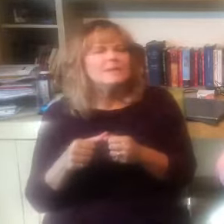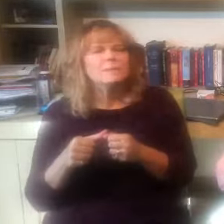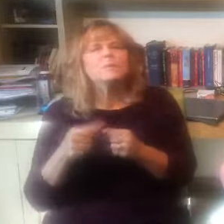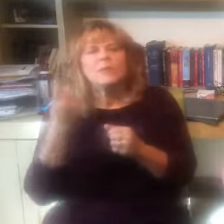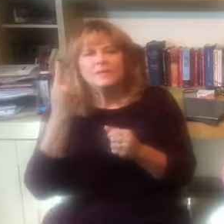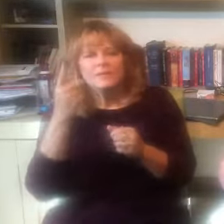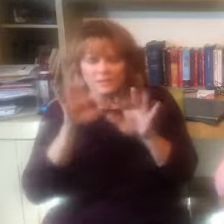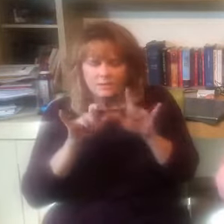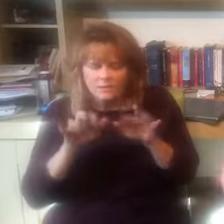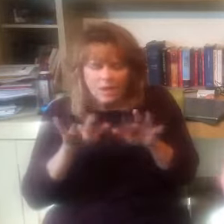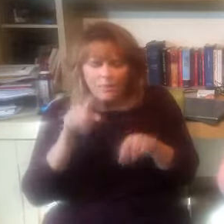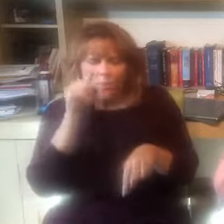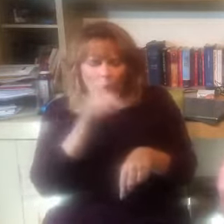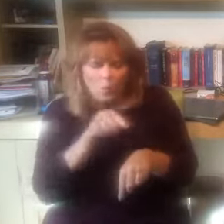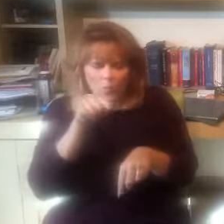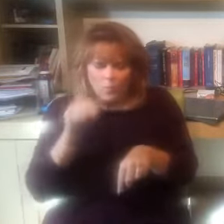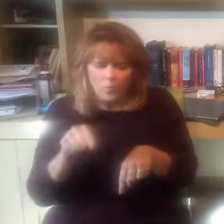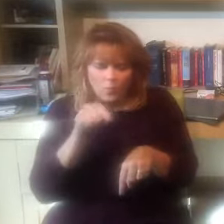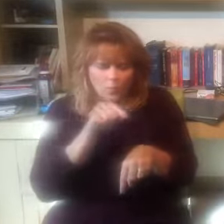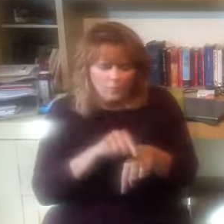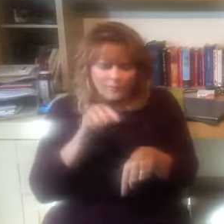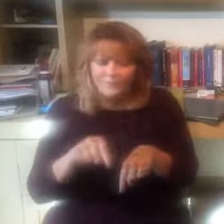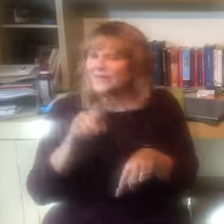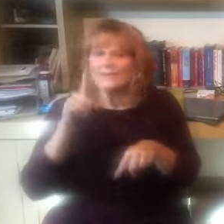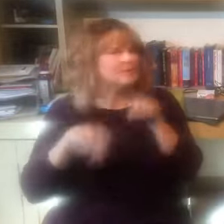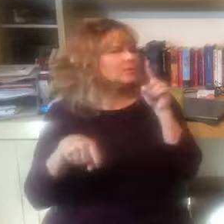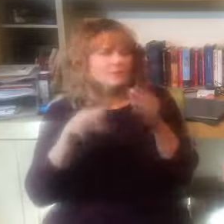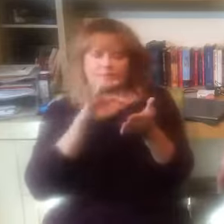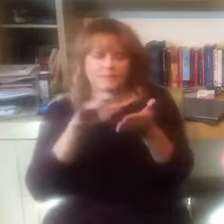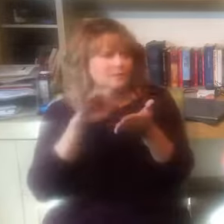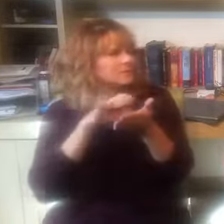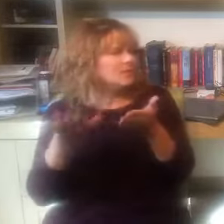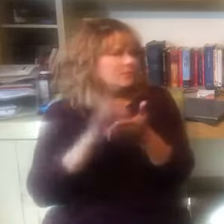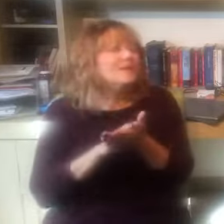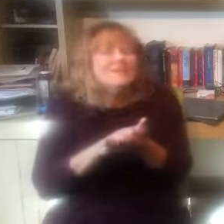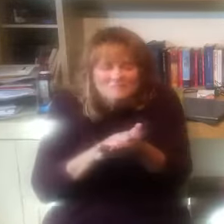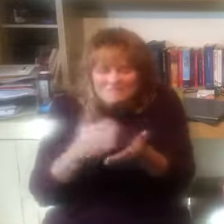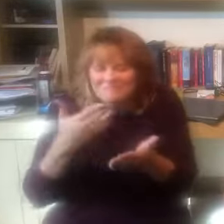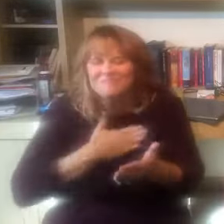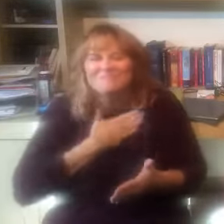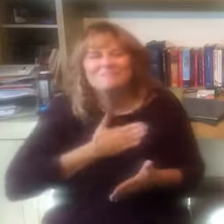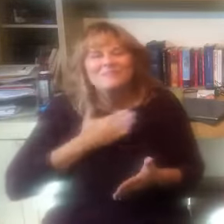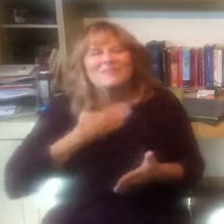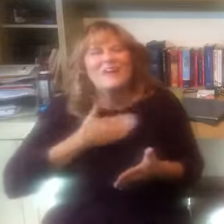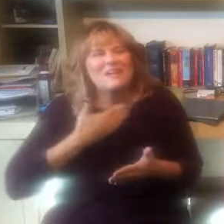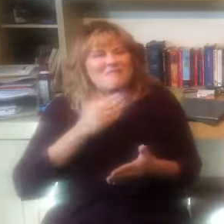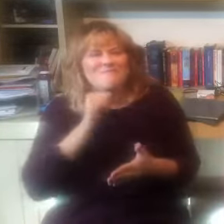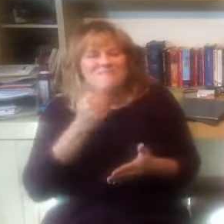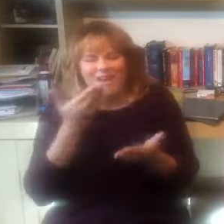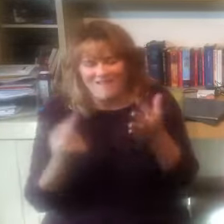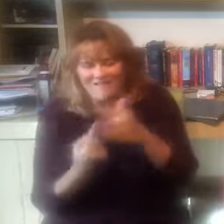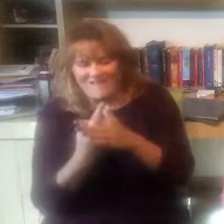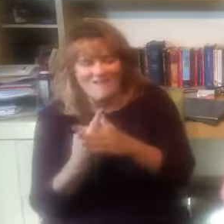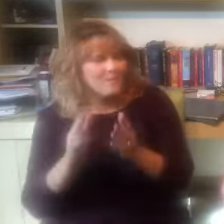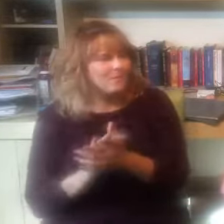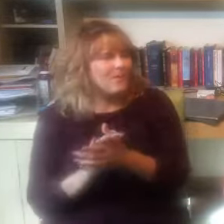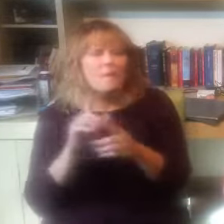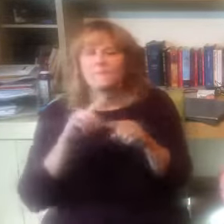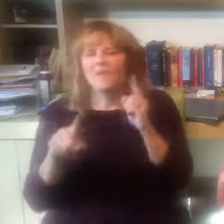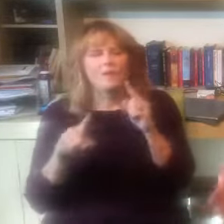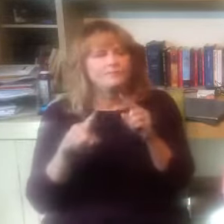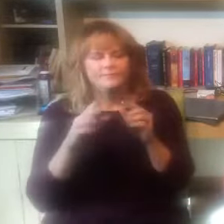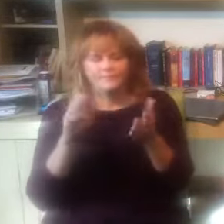this. And he couldn't spell very well. I'm glad he's not here. He'd probably be very upset. But he couldn't